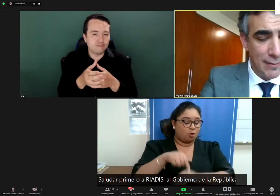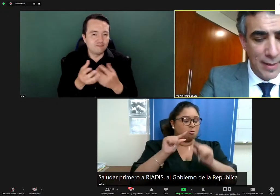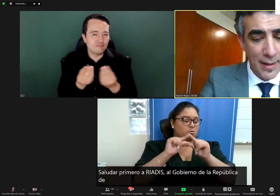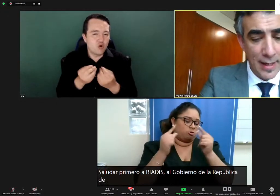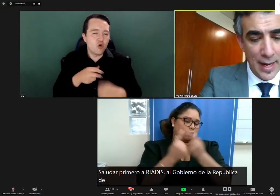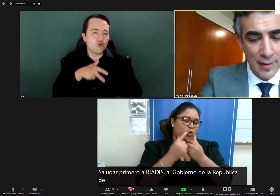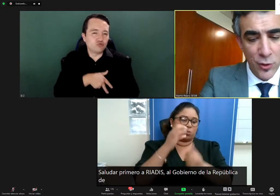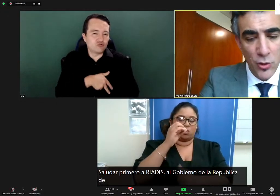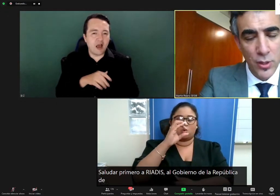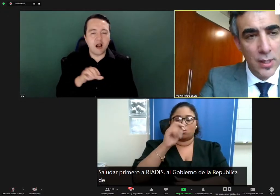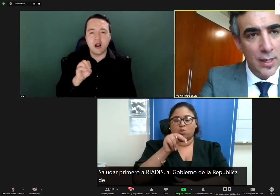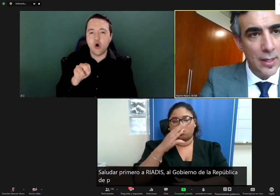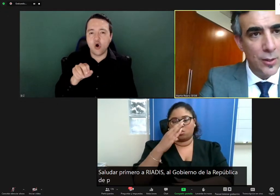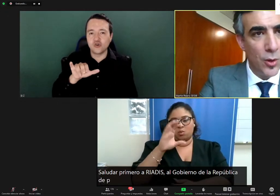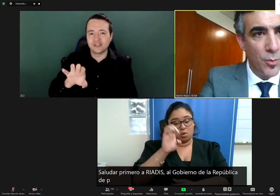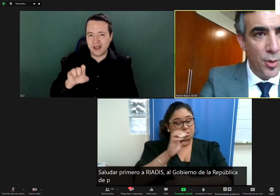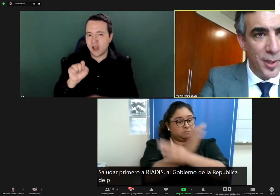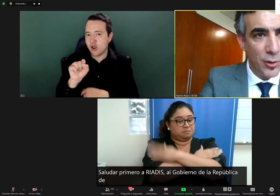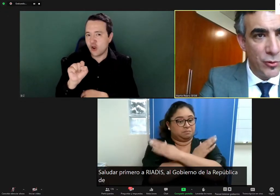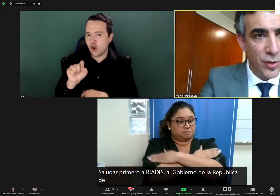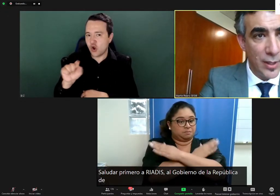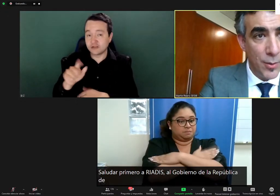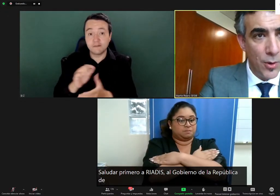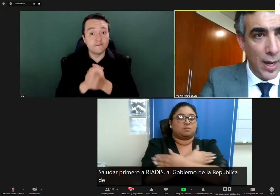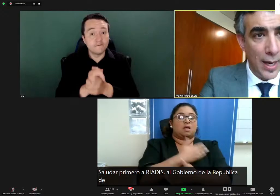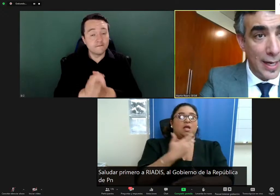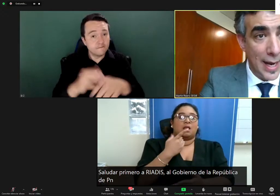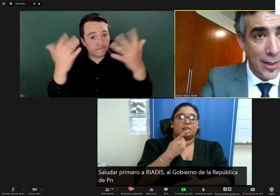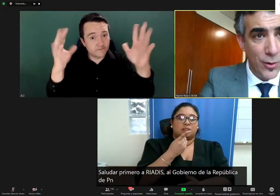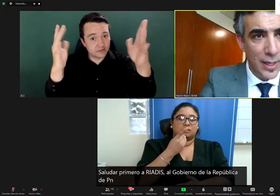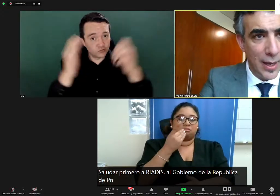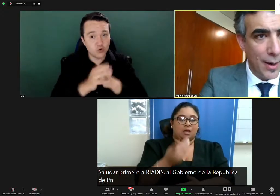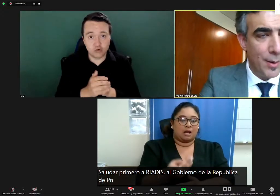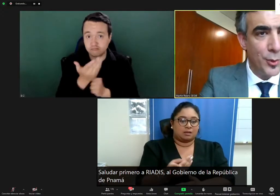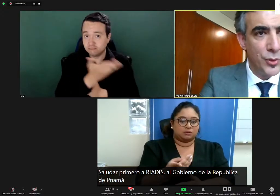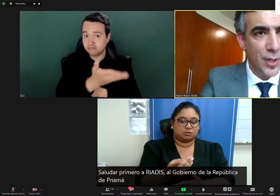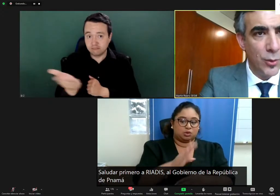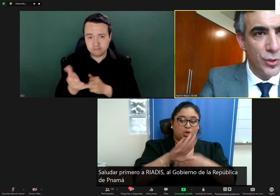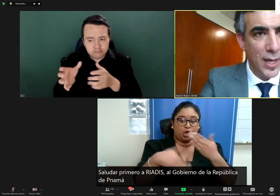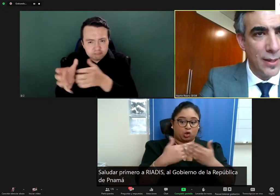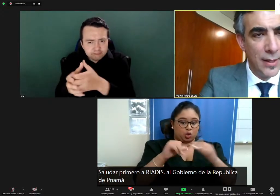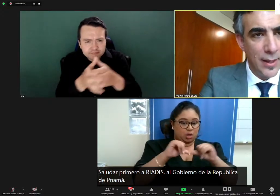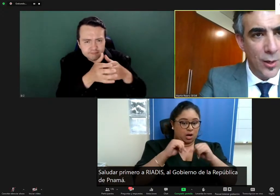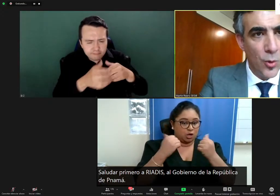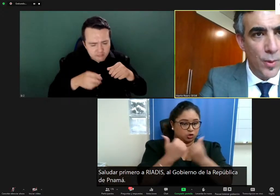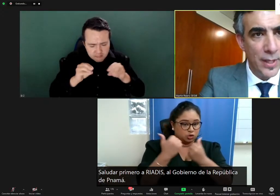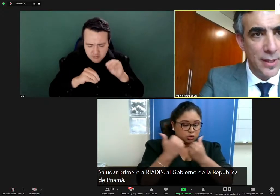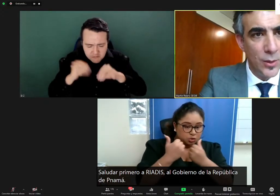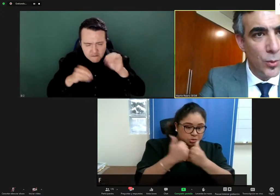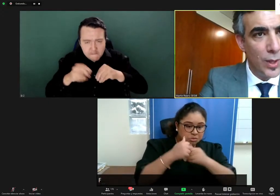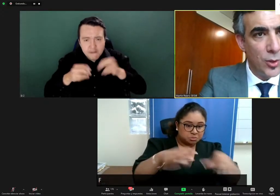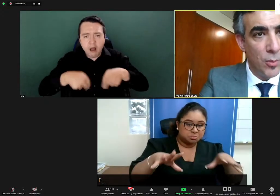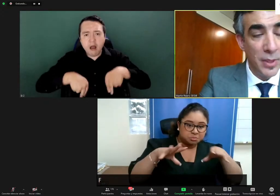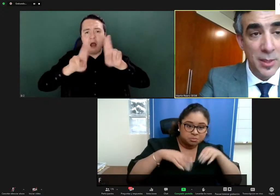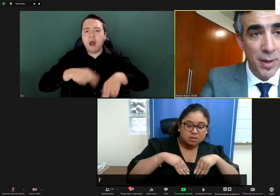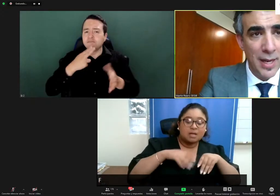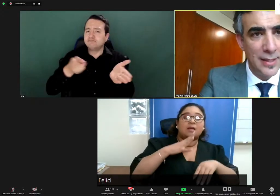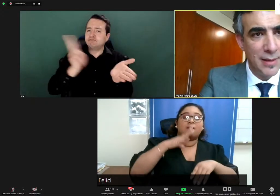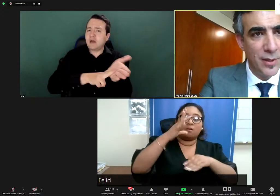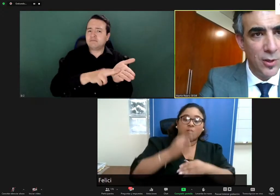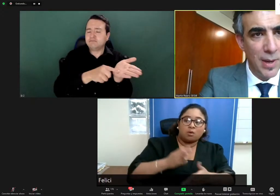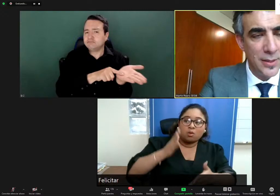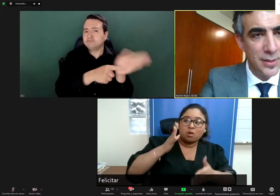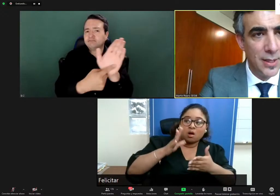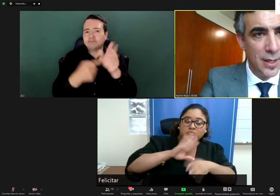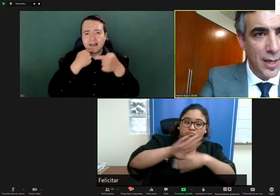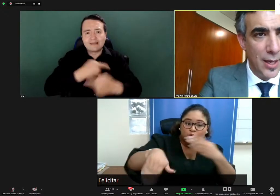about uh the old social group i congratulate everything that has happened here and we see the